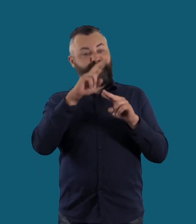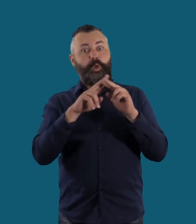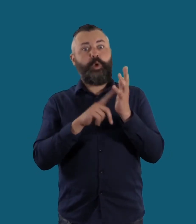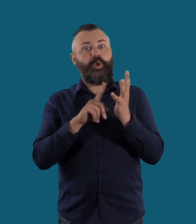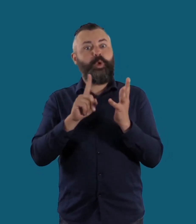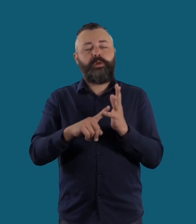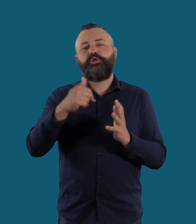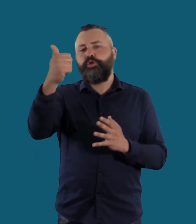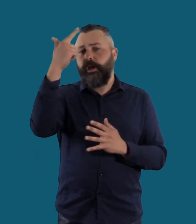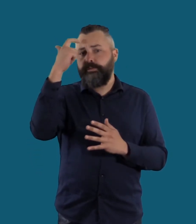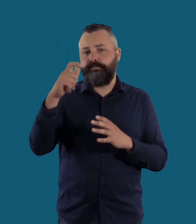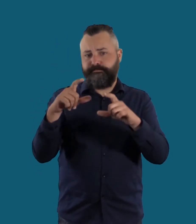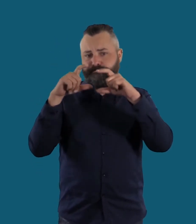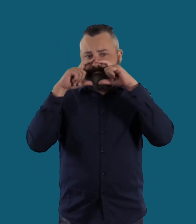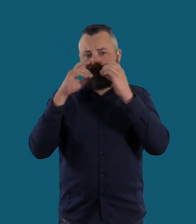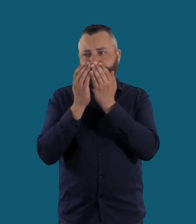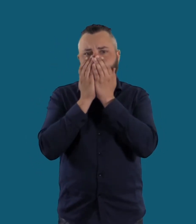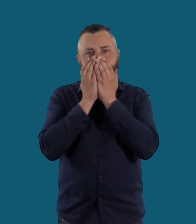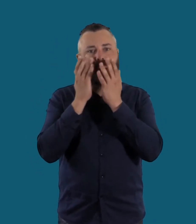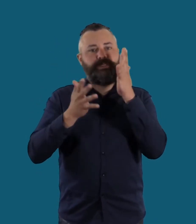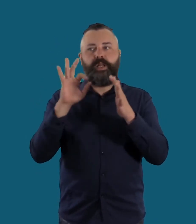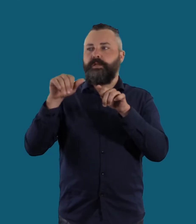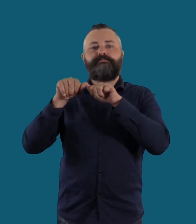You may consider wearing a mask to prevent receiving or spreading infection.